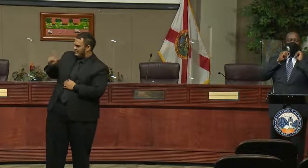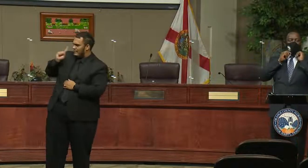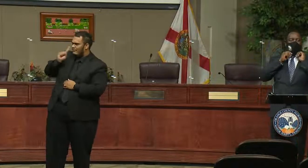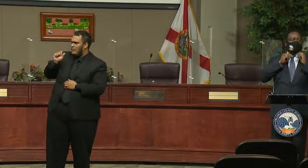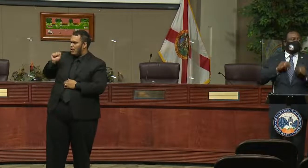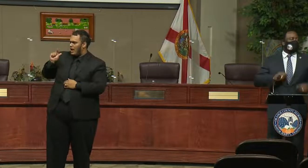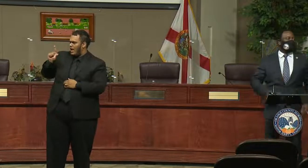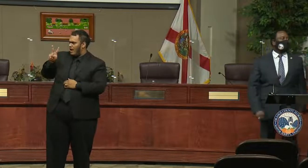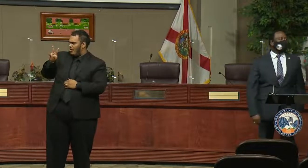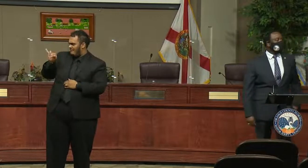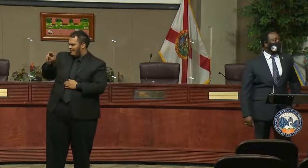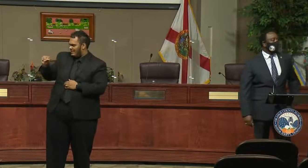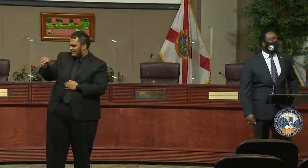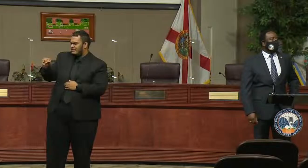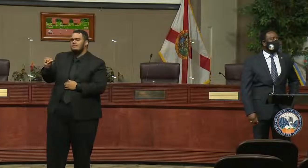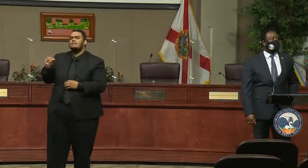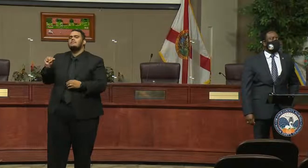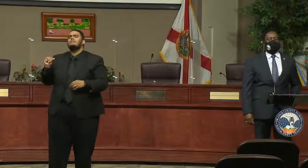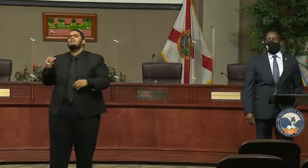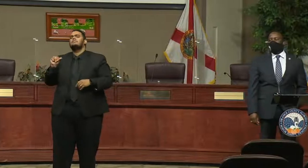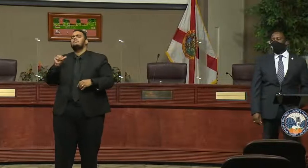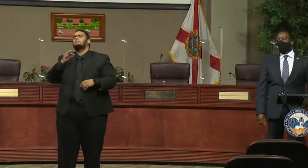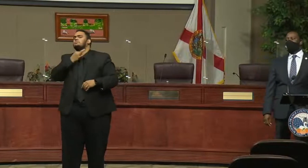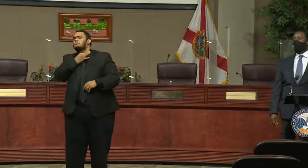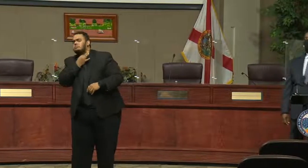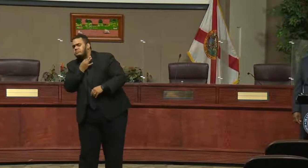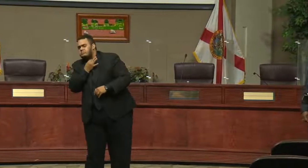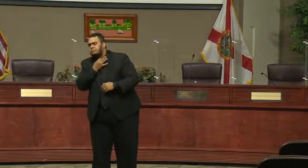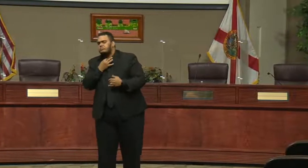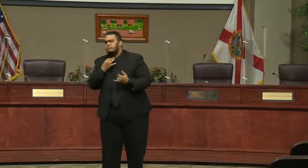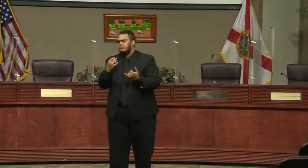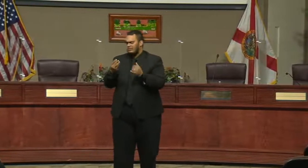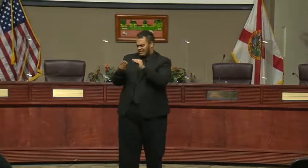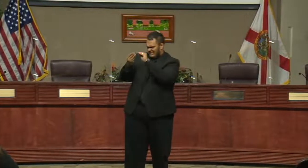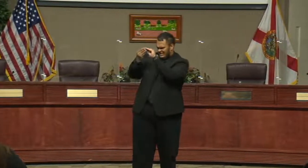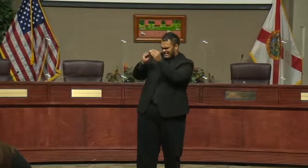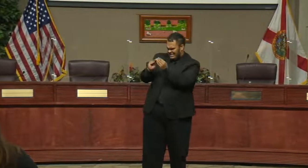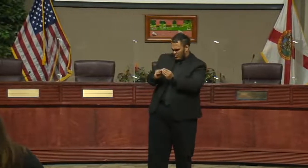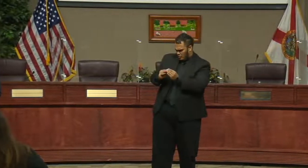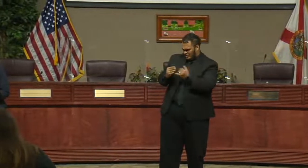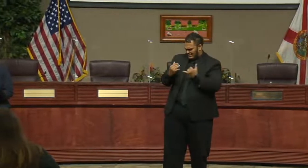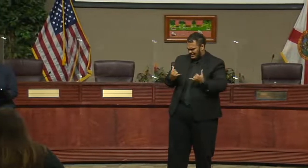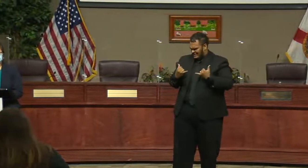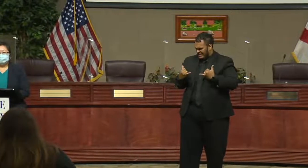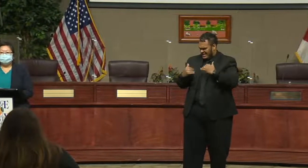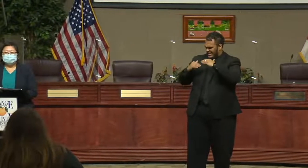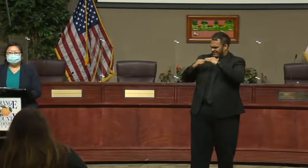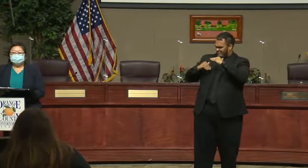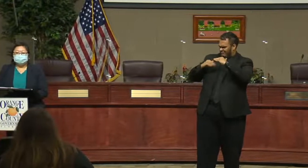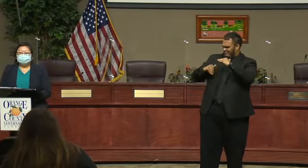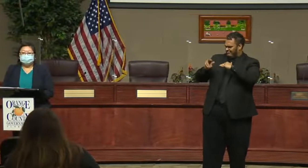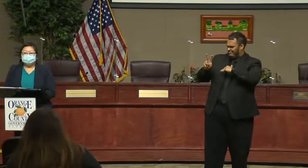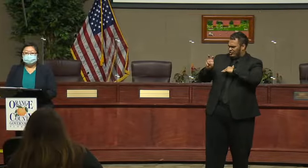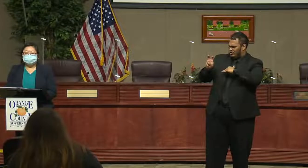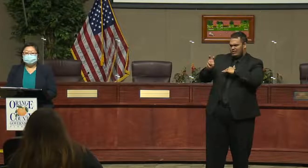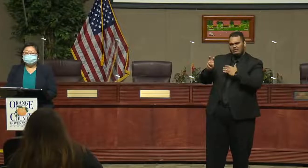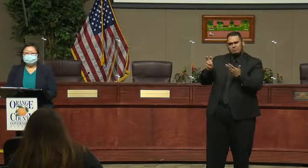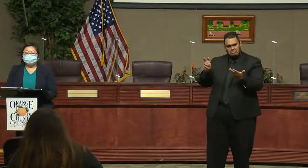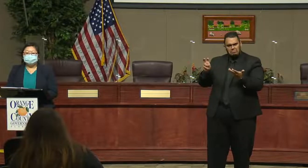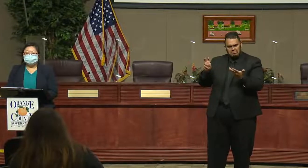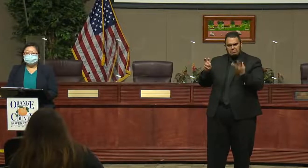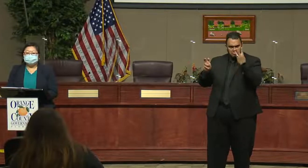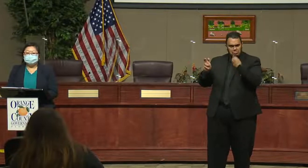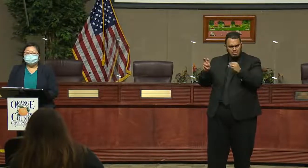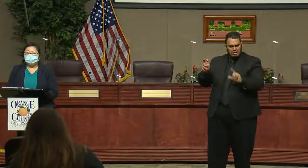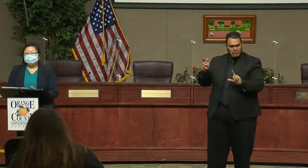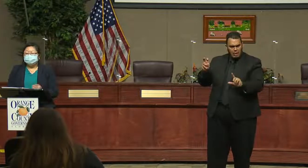I'm curious, with the numbers being pretty low today in Orange County, I think under 200, does that change the way that your staff works at all